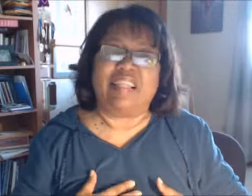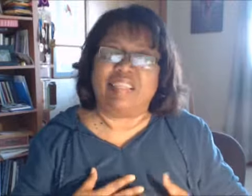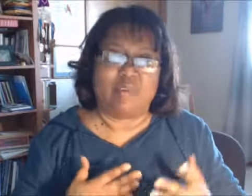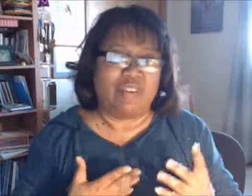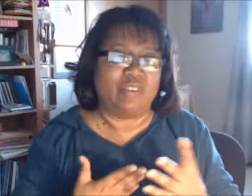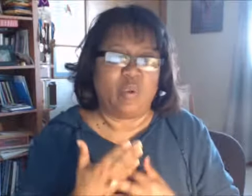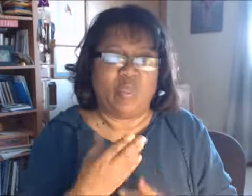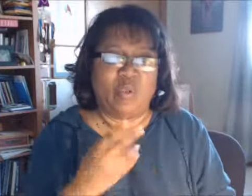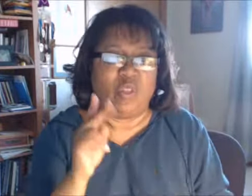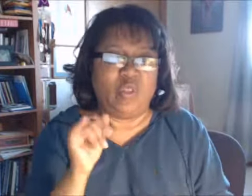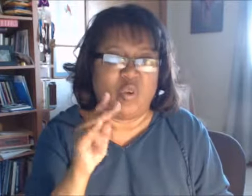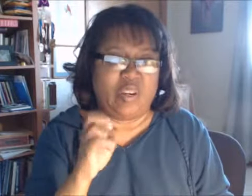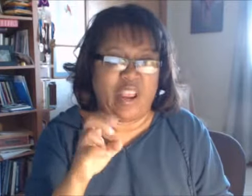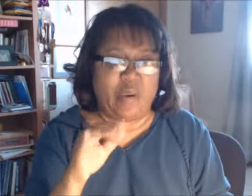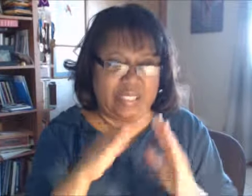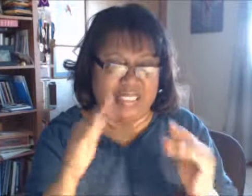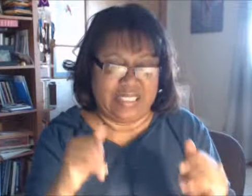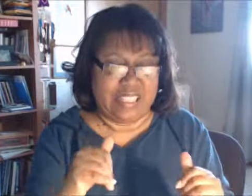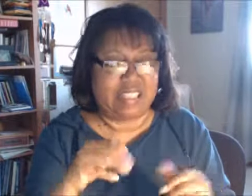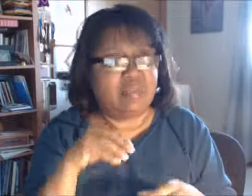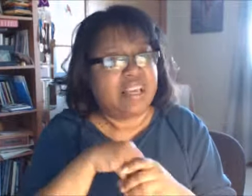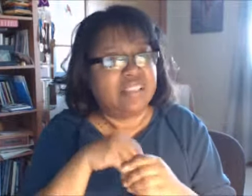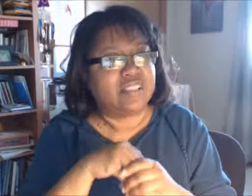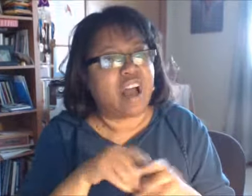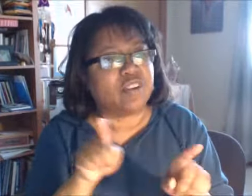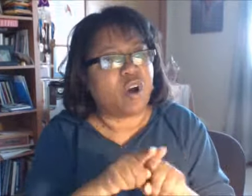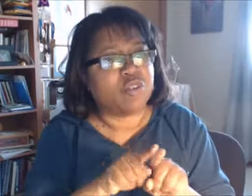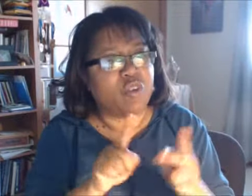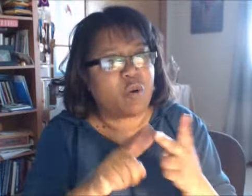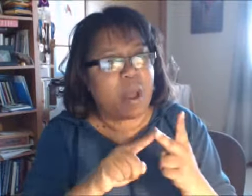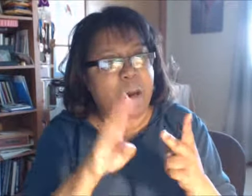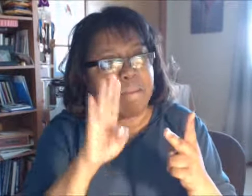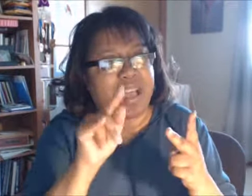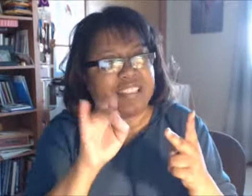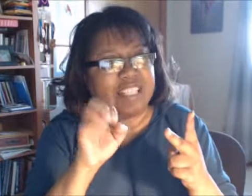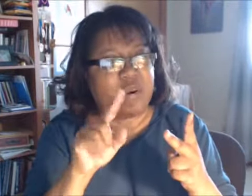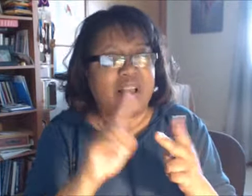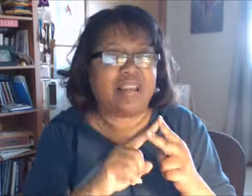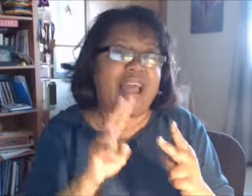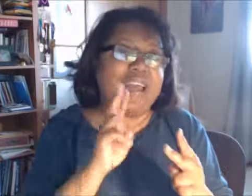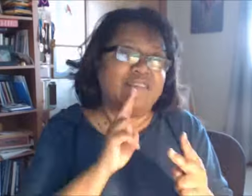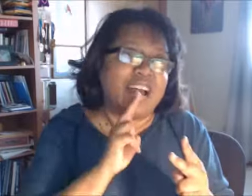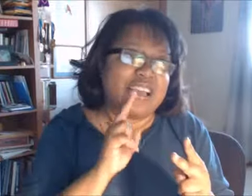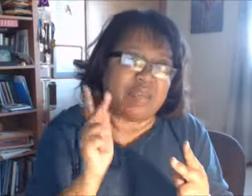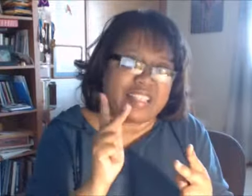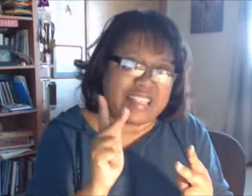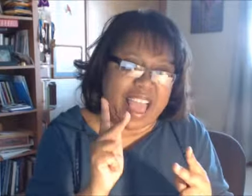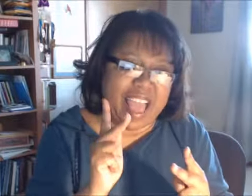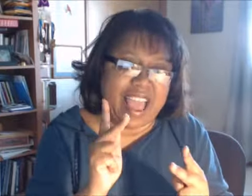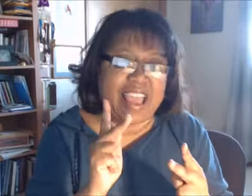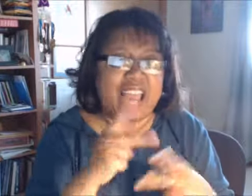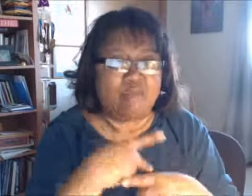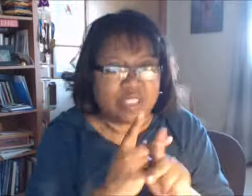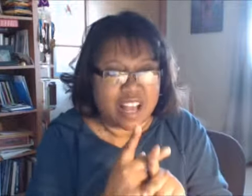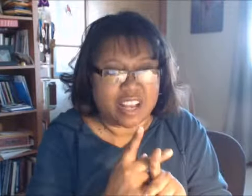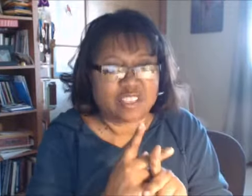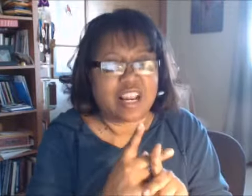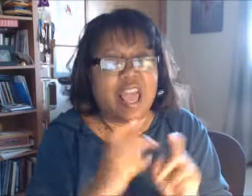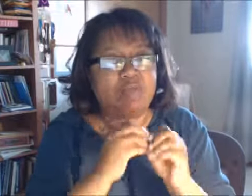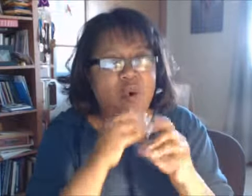the large intestine, there are also bacteria that handle functions like vitamin K production and further breaking down of